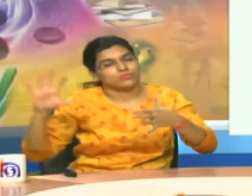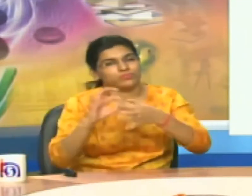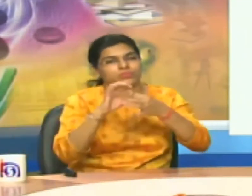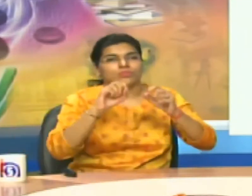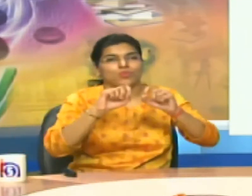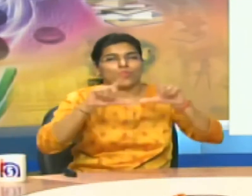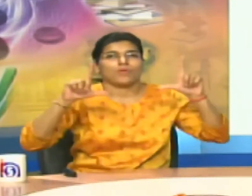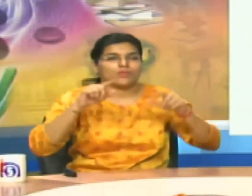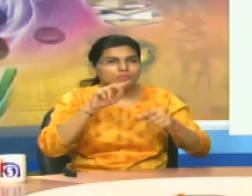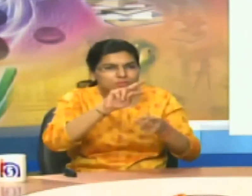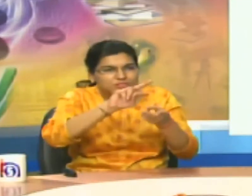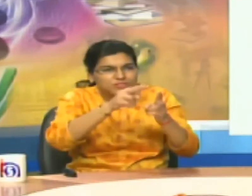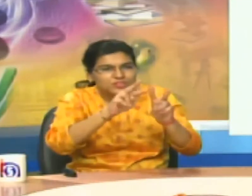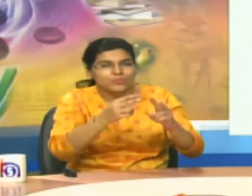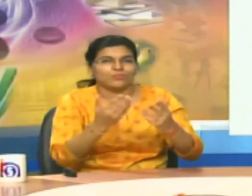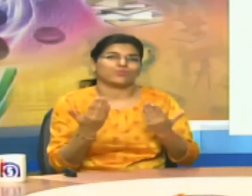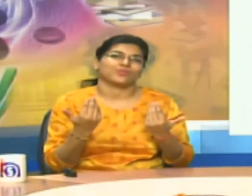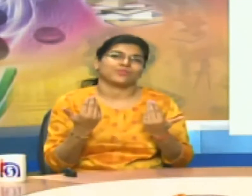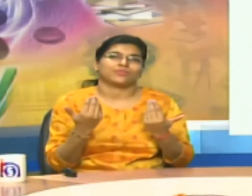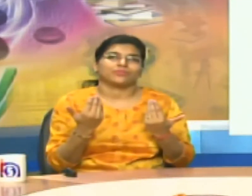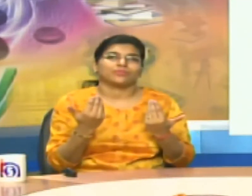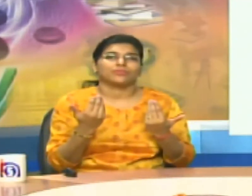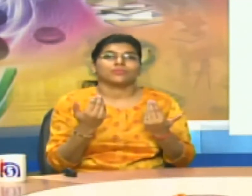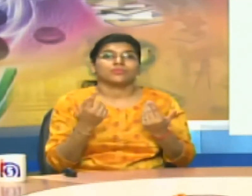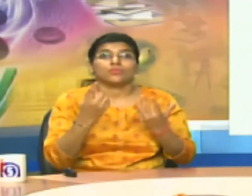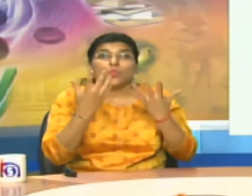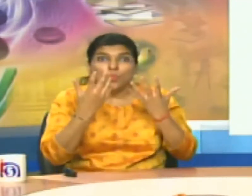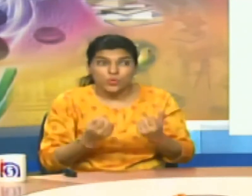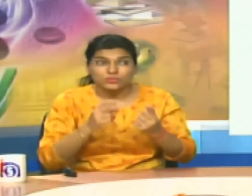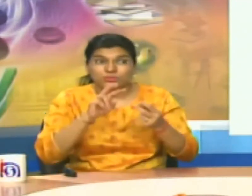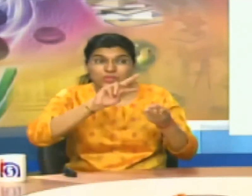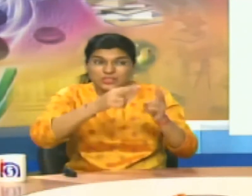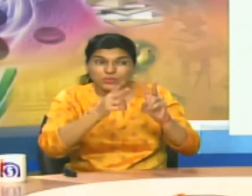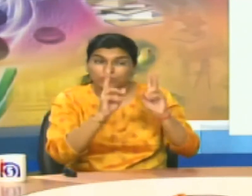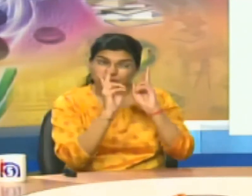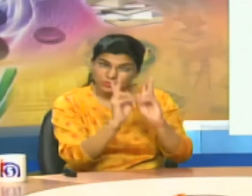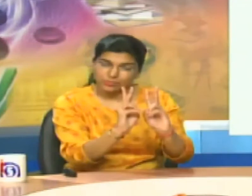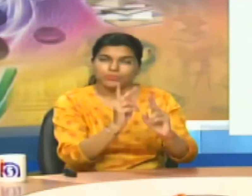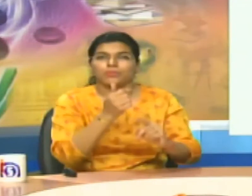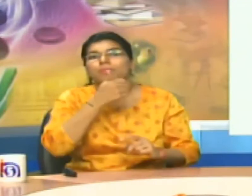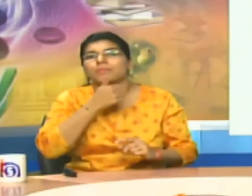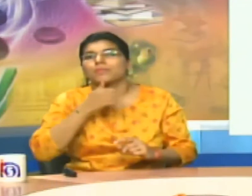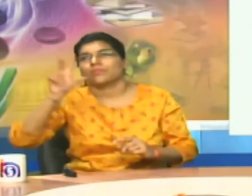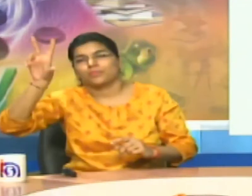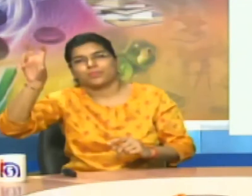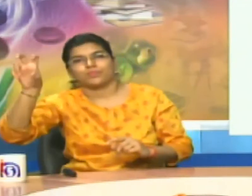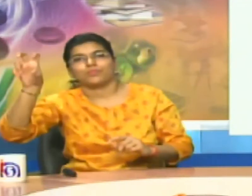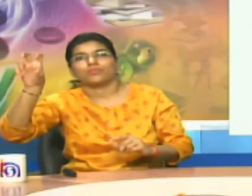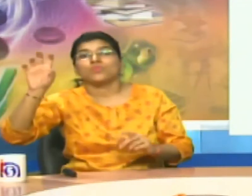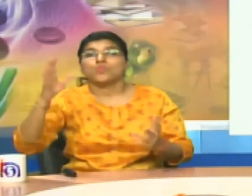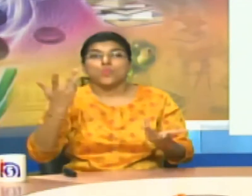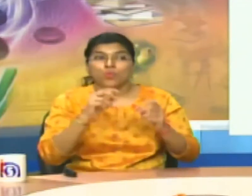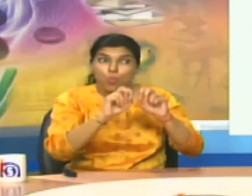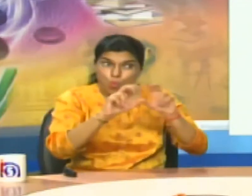your password, you must remember your password. In case you forget, then you will not be able to open it.